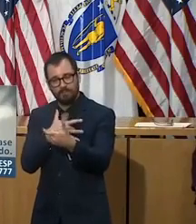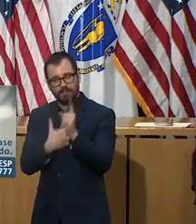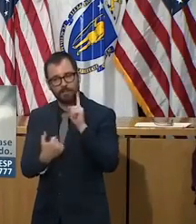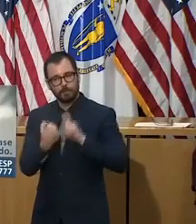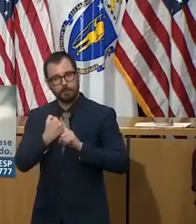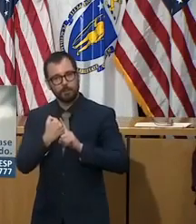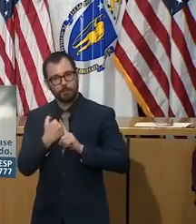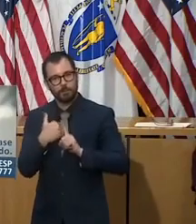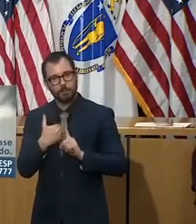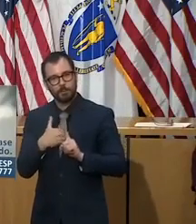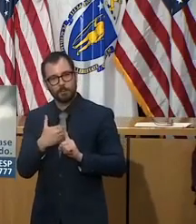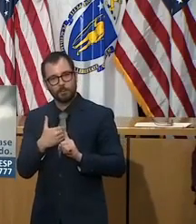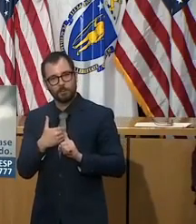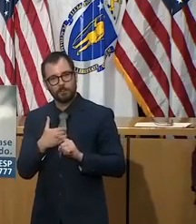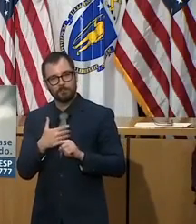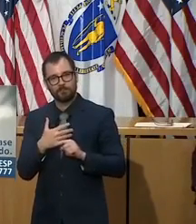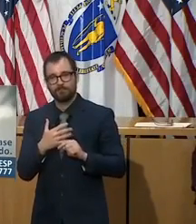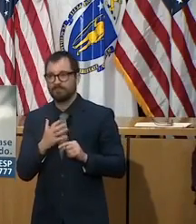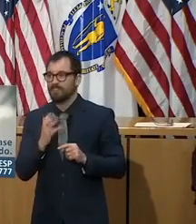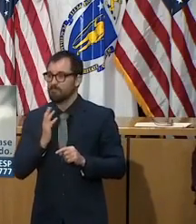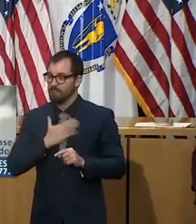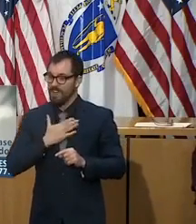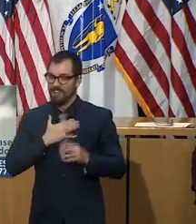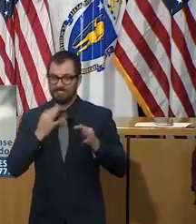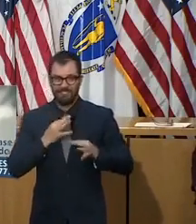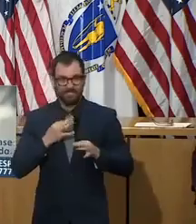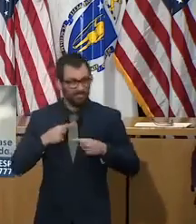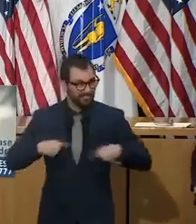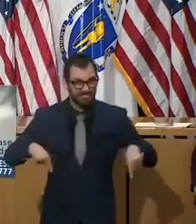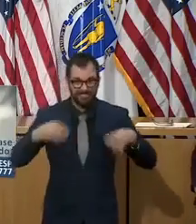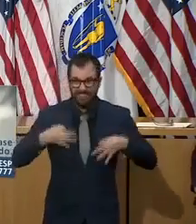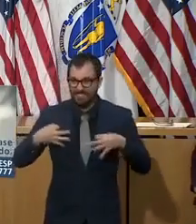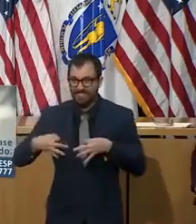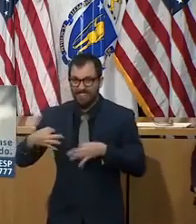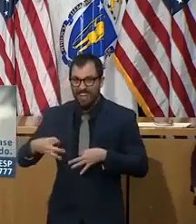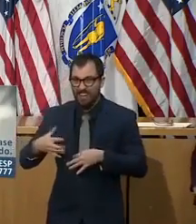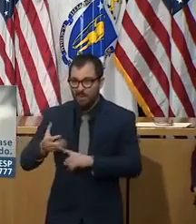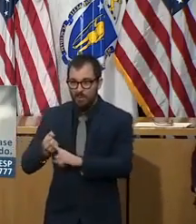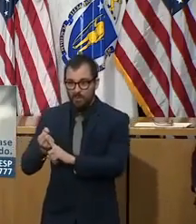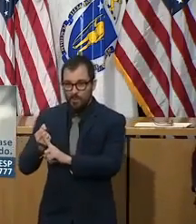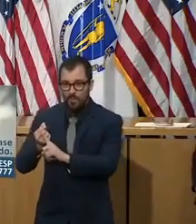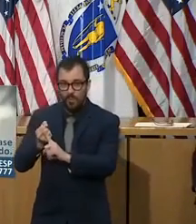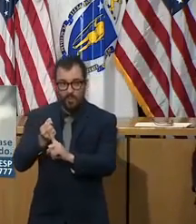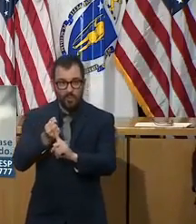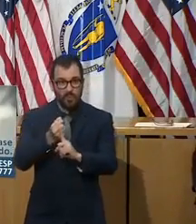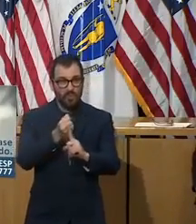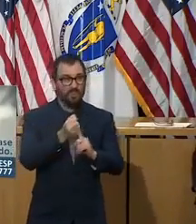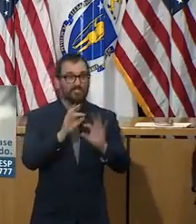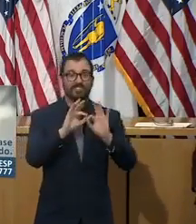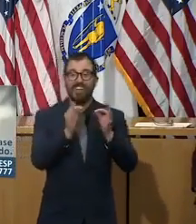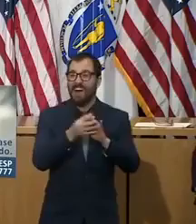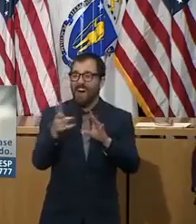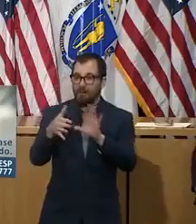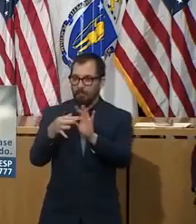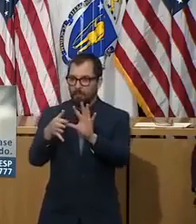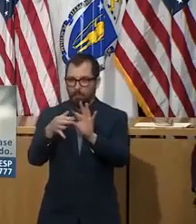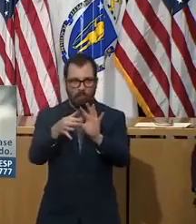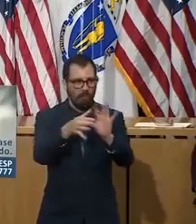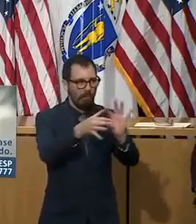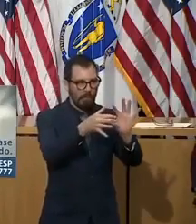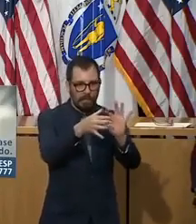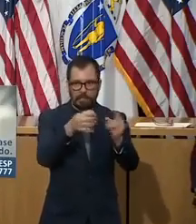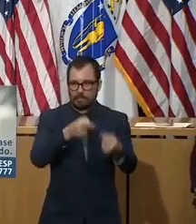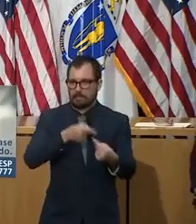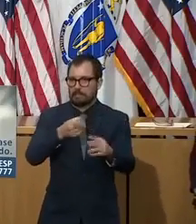on connection really are. Because all it was his face. He was holding like this far away from him, which was a little troubling.